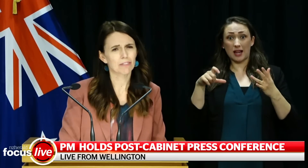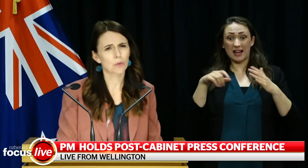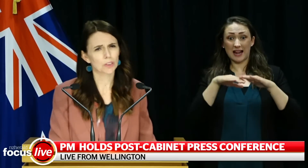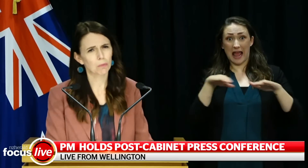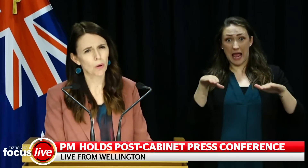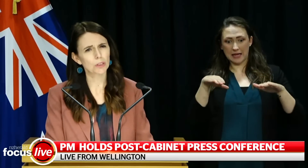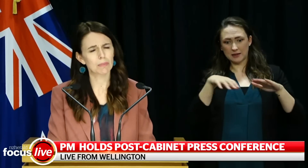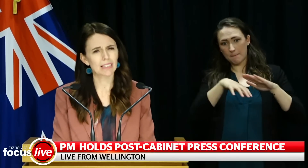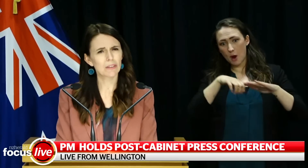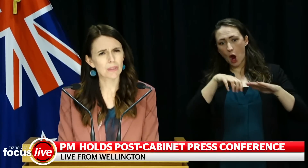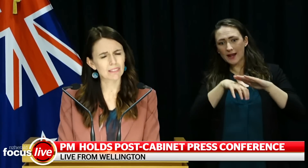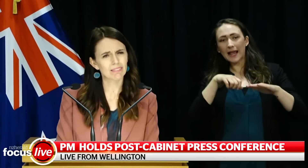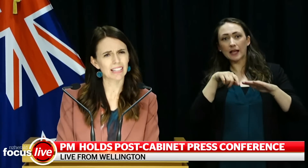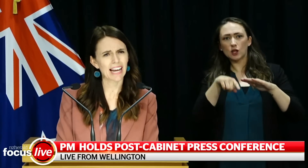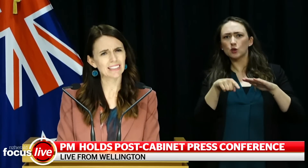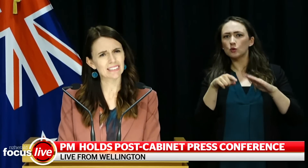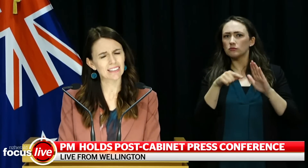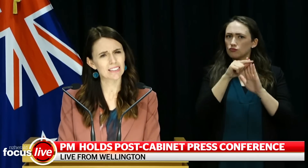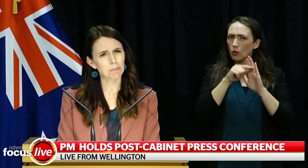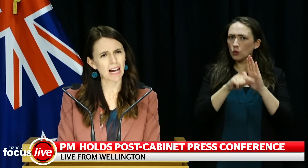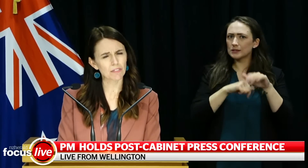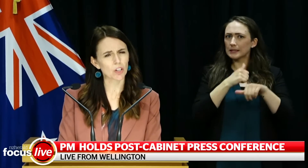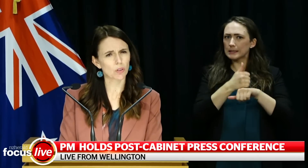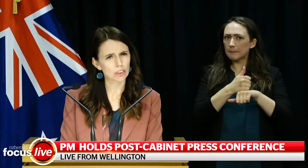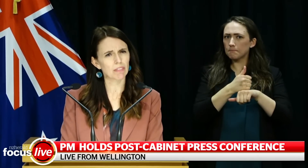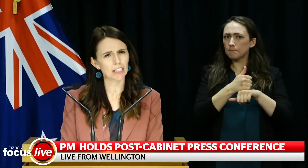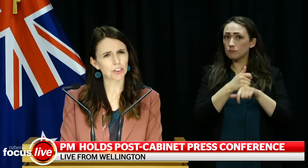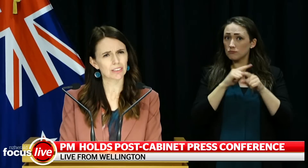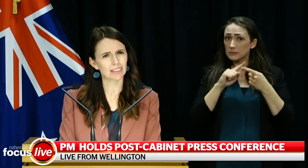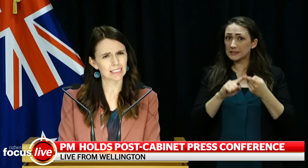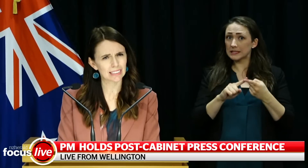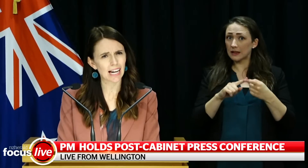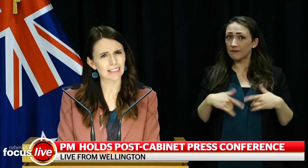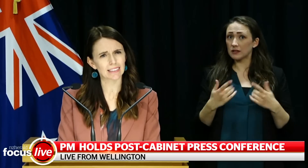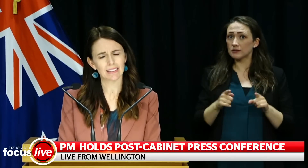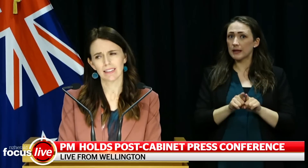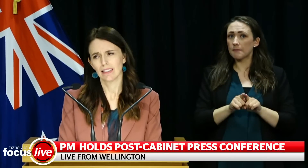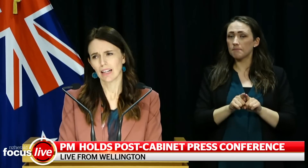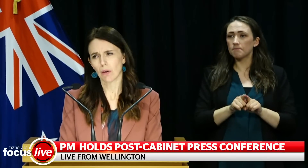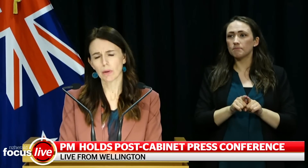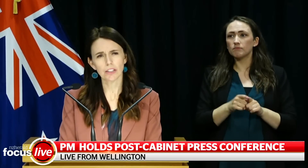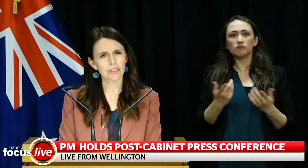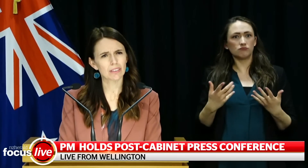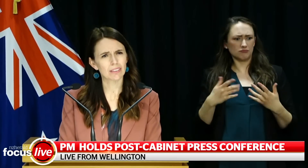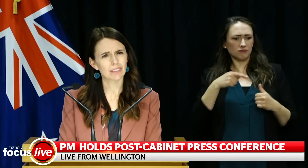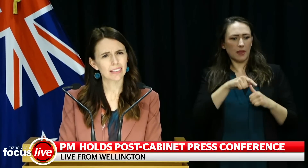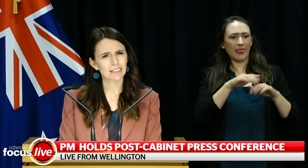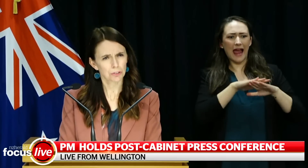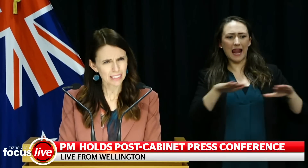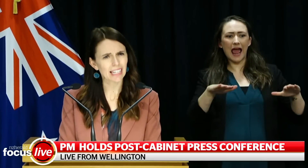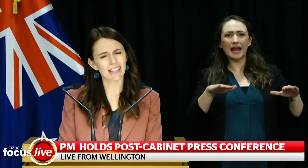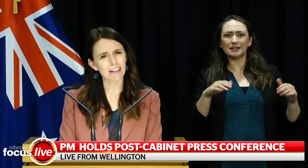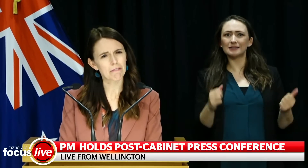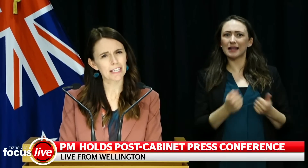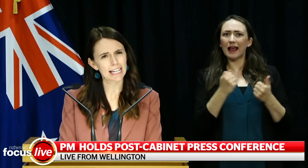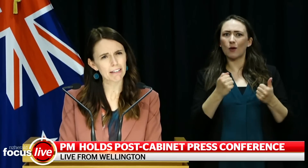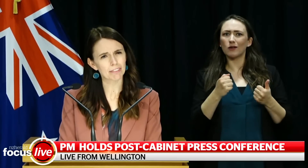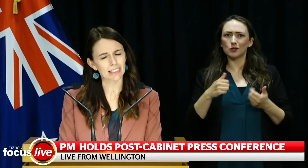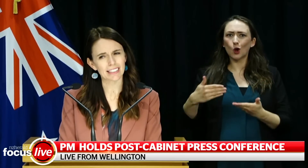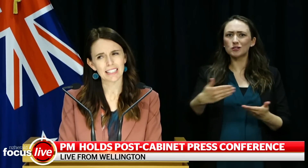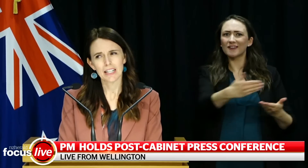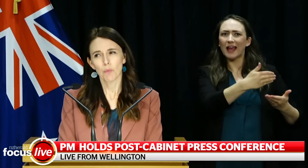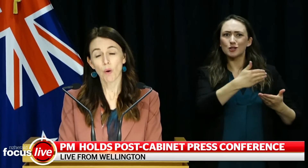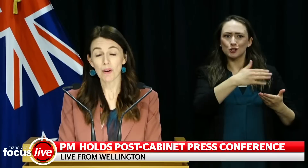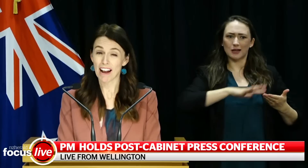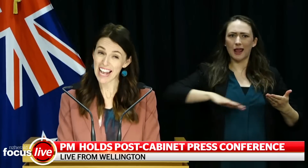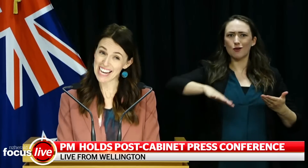view that, of course, ultimately when land is part of the conservation estate, we should treat that land very